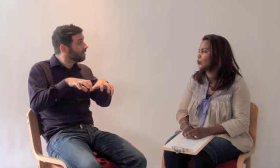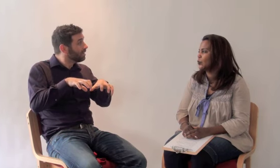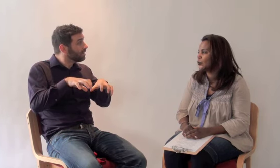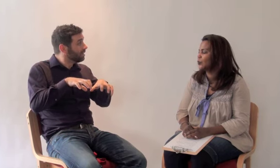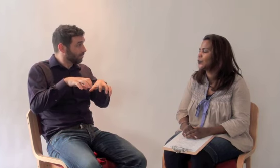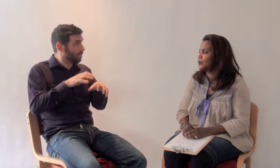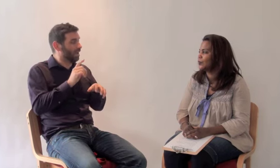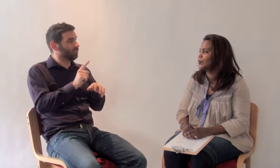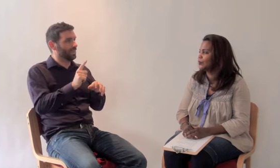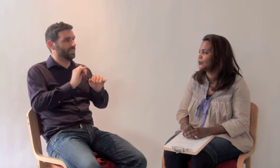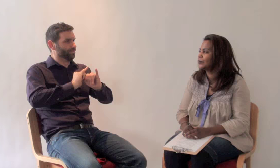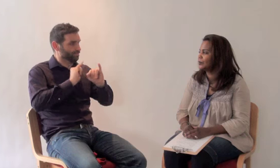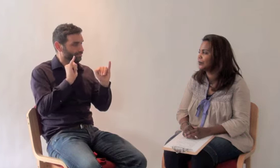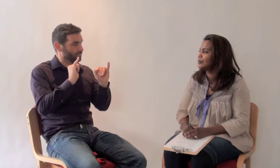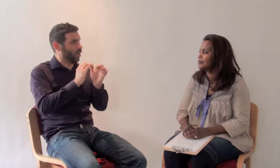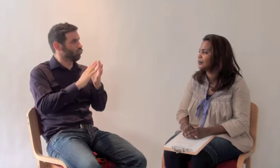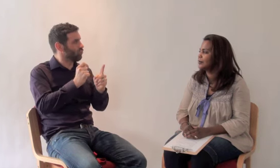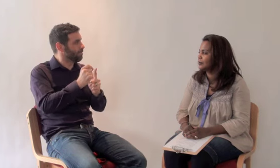wrong and that it was an extreme form of cramp.